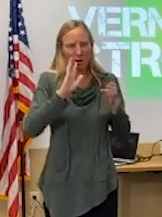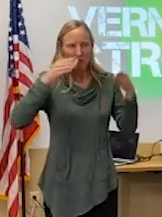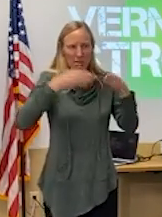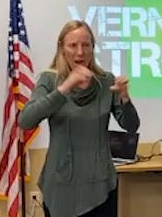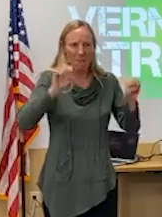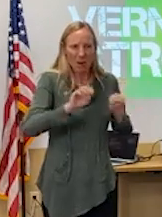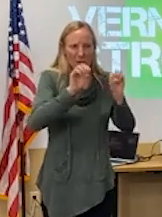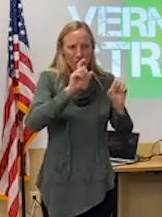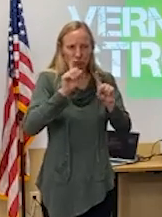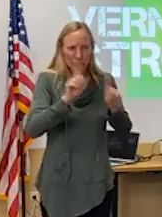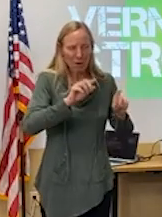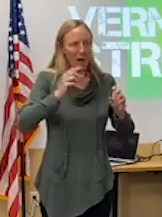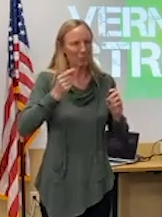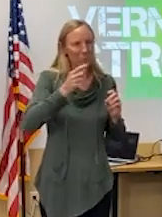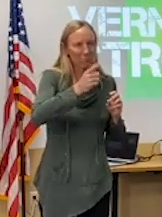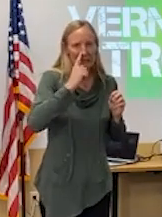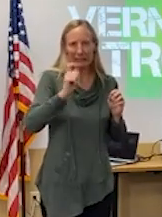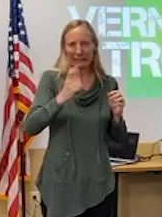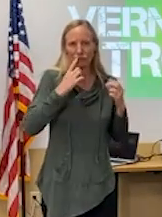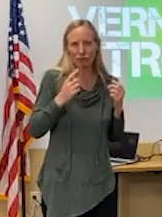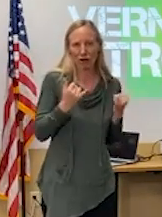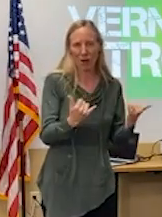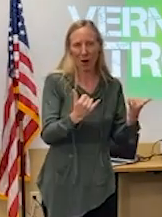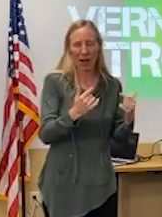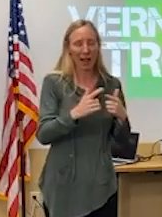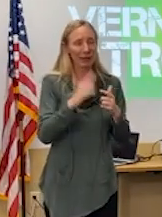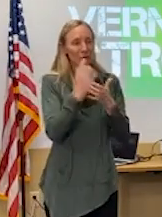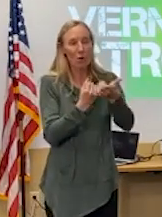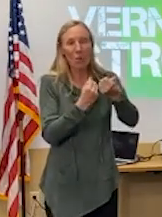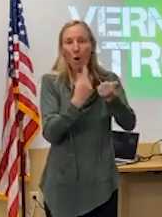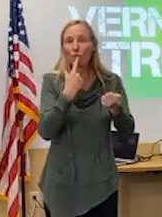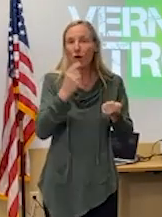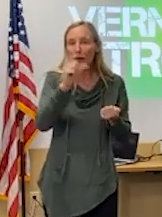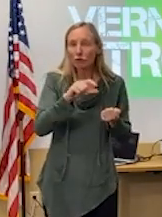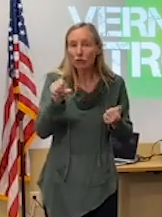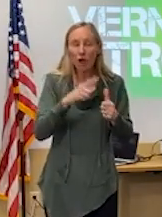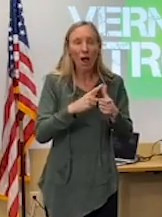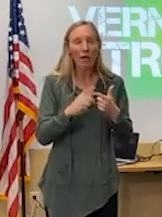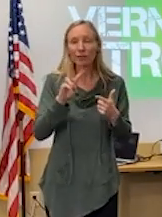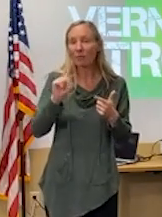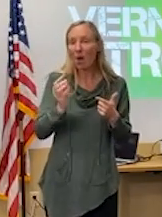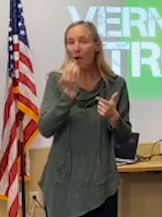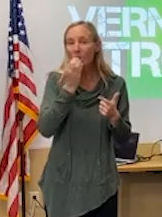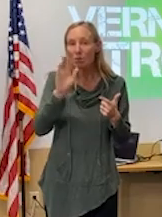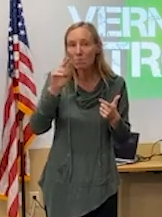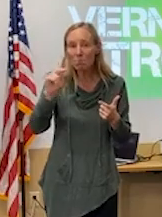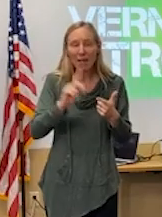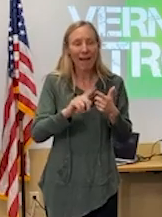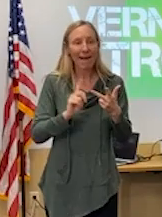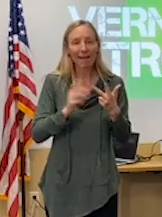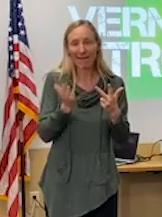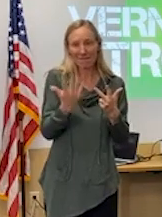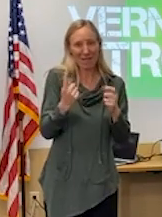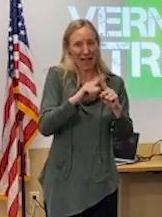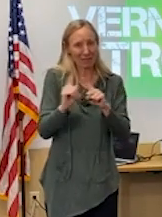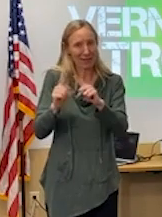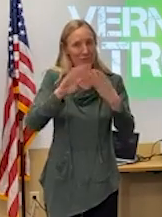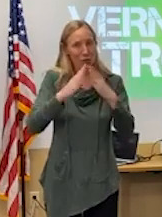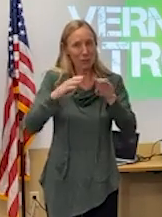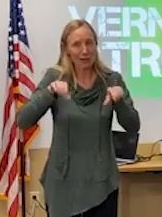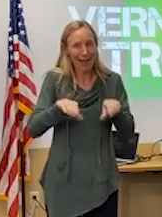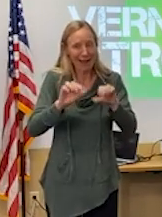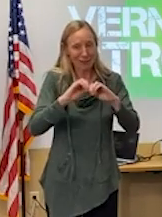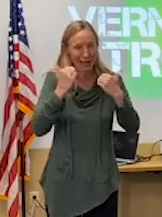and immediate needs, supporting folks like the Red Cross, supporting the Vermont Food Bank, supporting 5 community action agencies